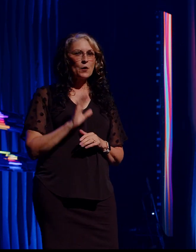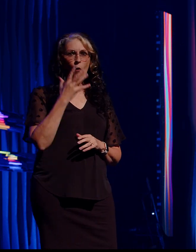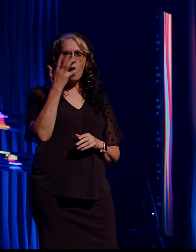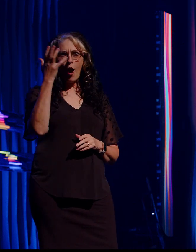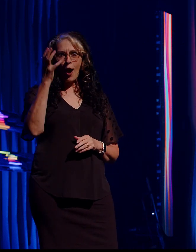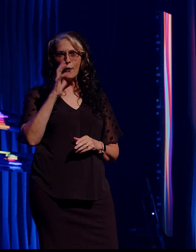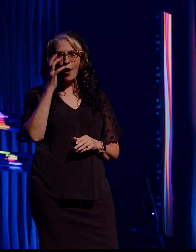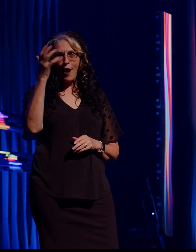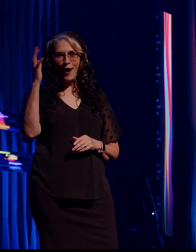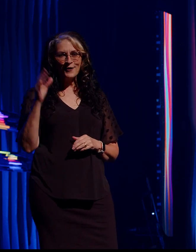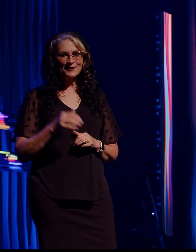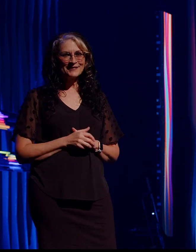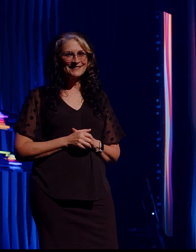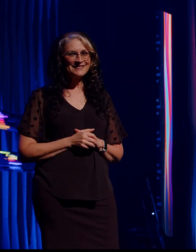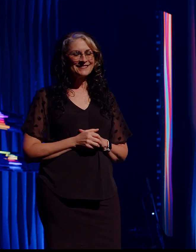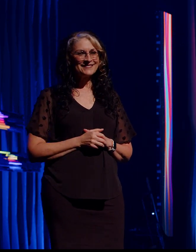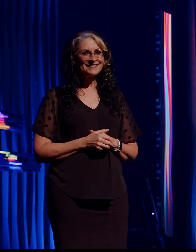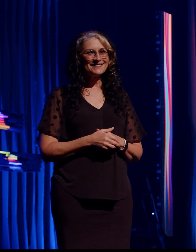Yeah.